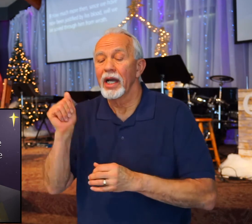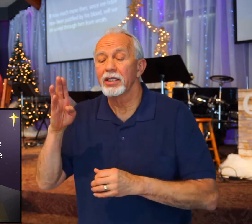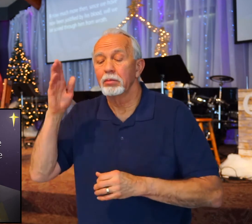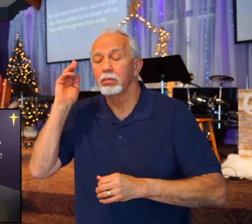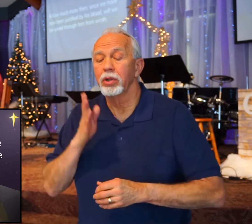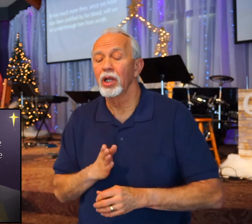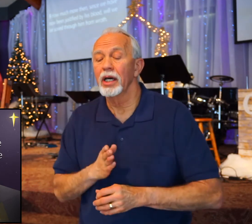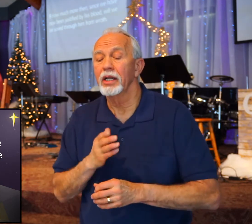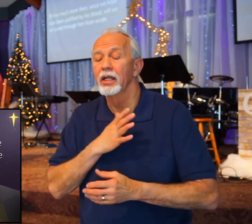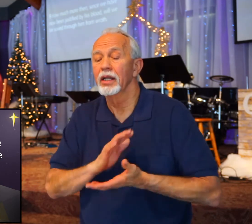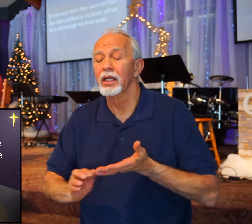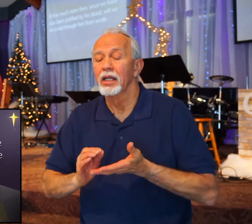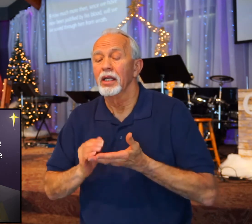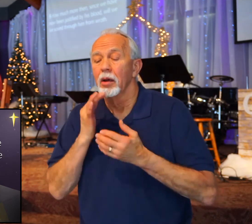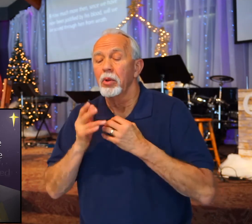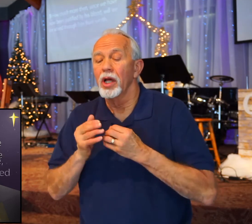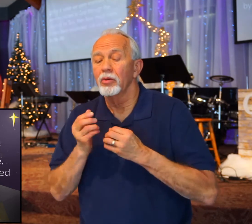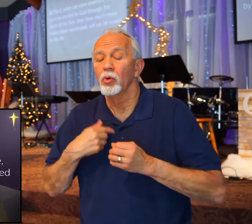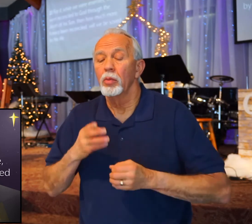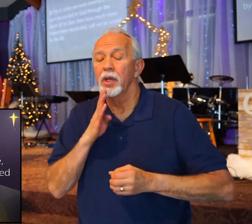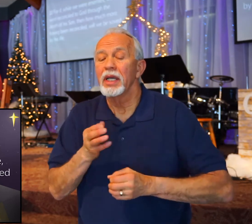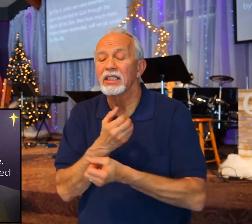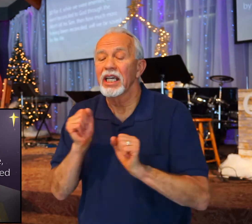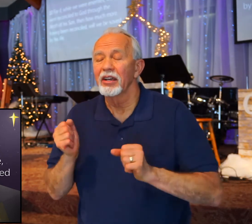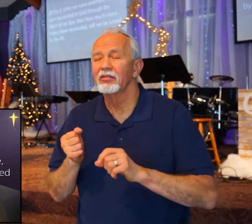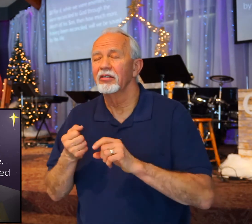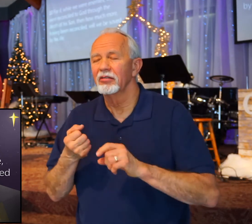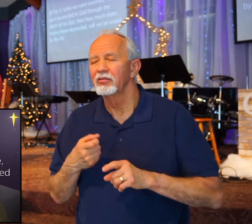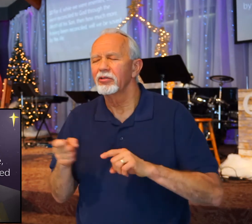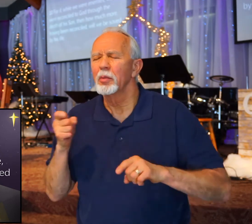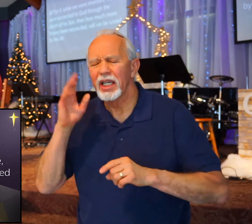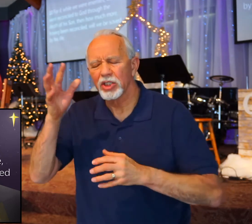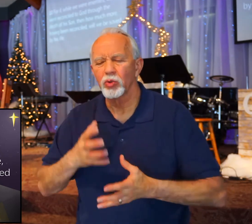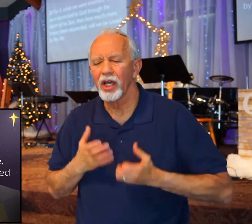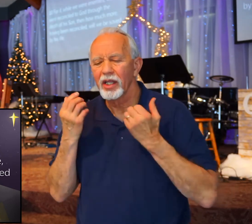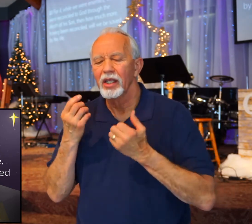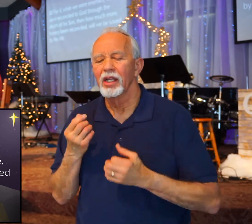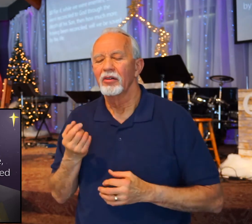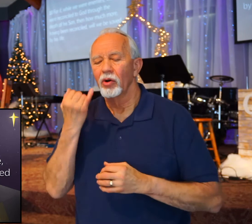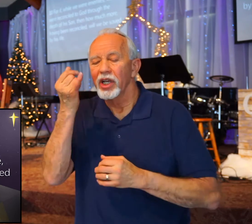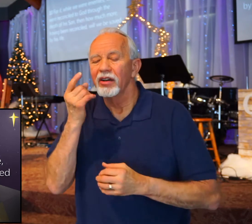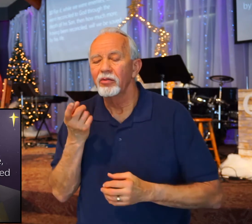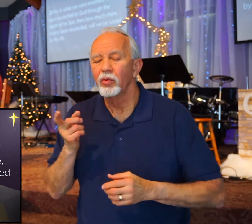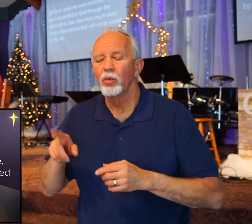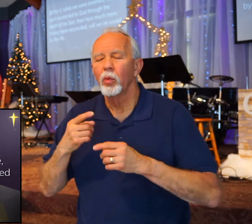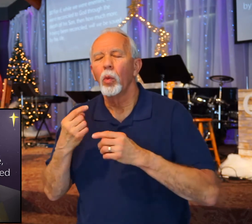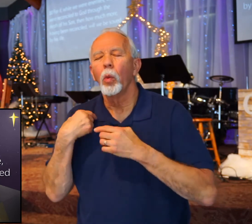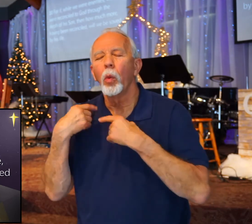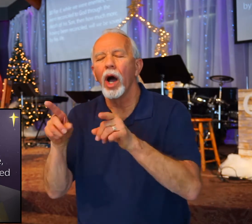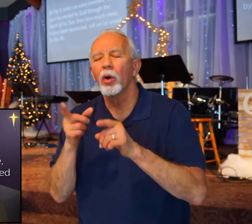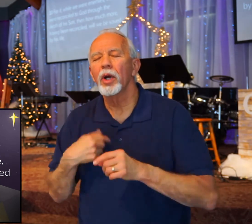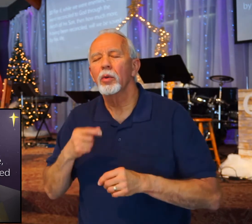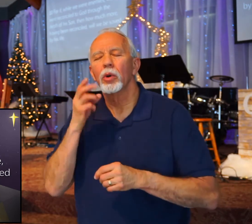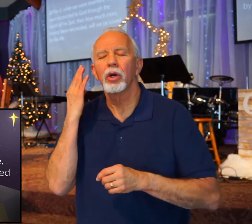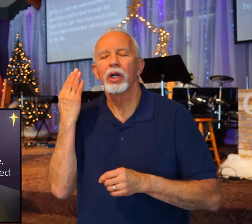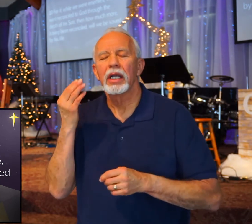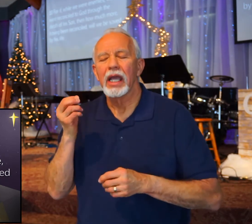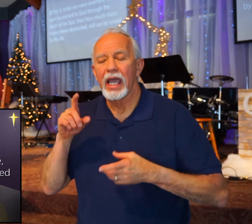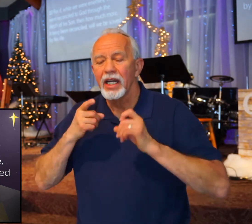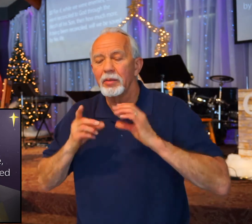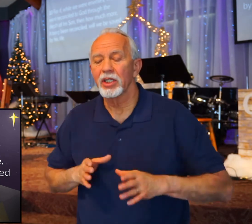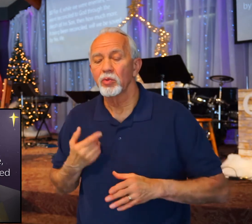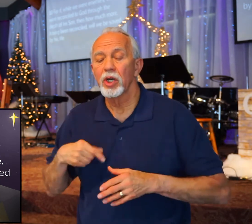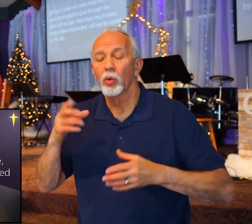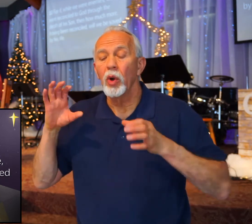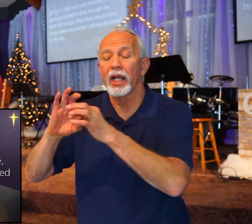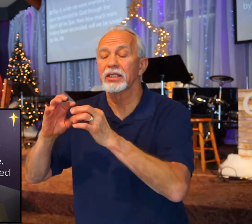saved through him from wrath? For if, while we were enemies, we were reconciled to God through the death of his